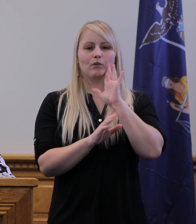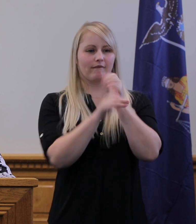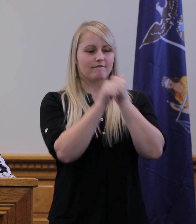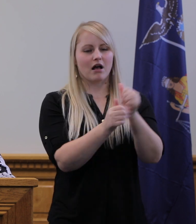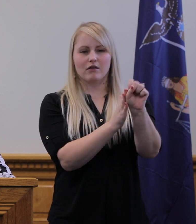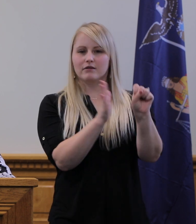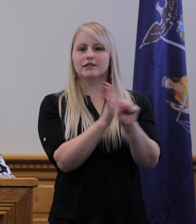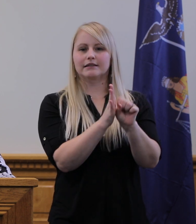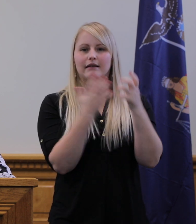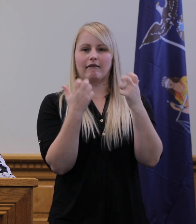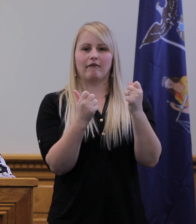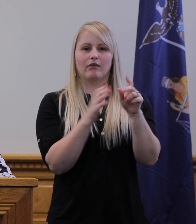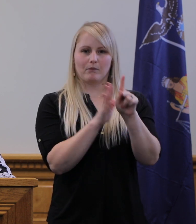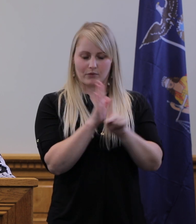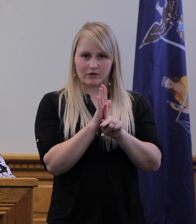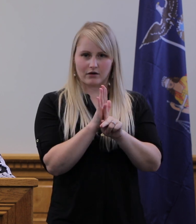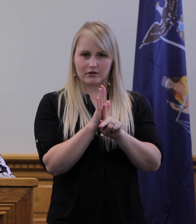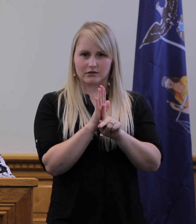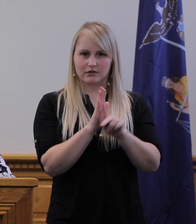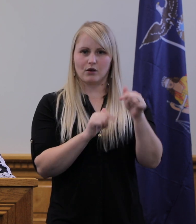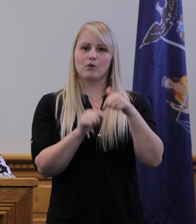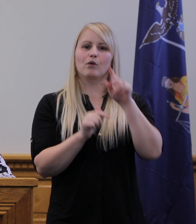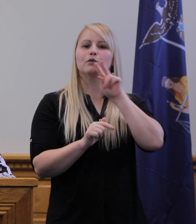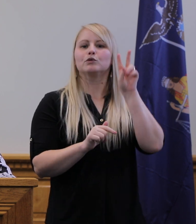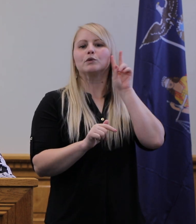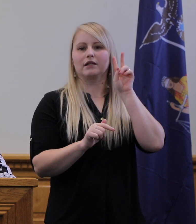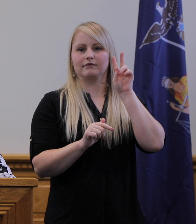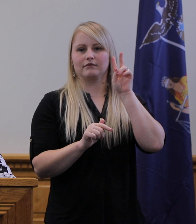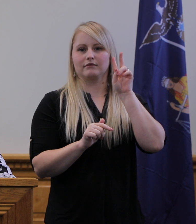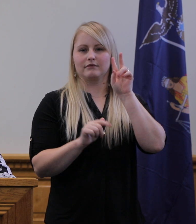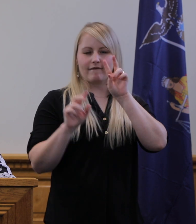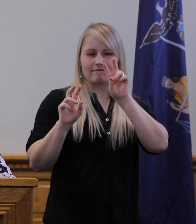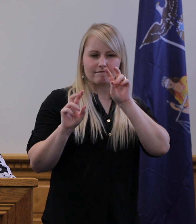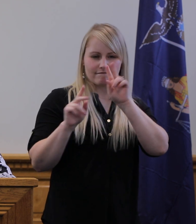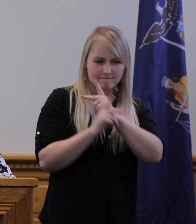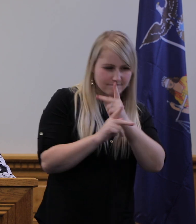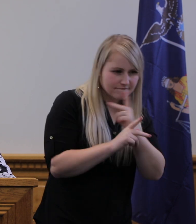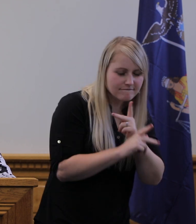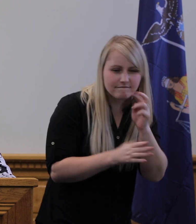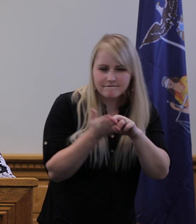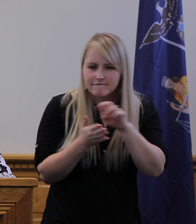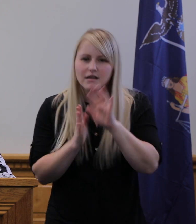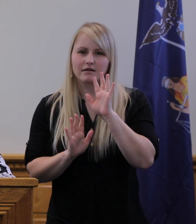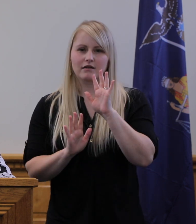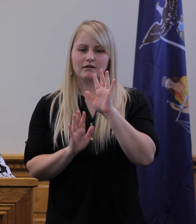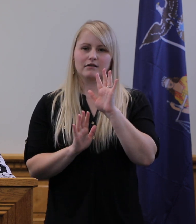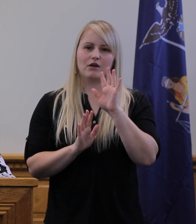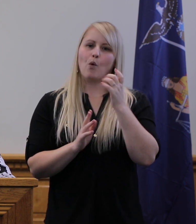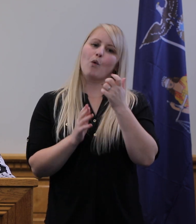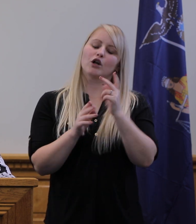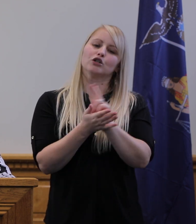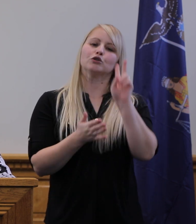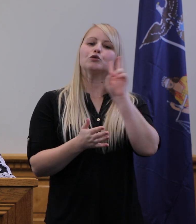this. Investigations go back 2 days prior to symptom onset for symptomatic positive patients or 2 days prior to